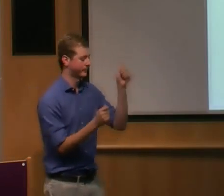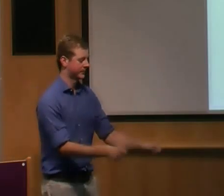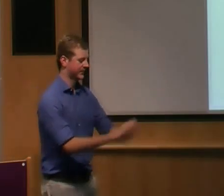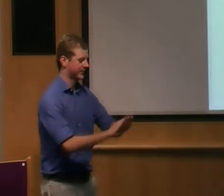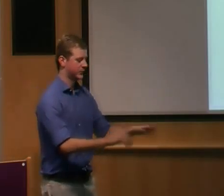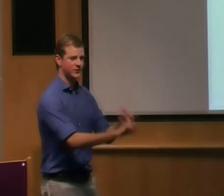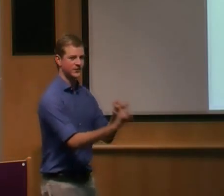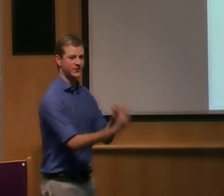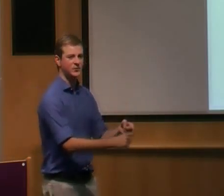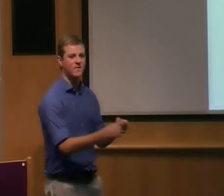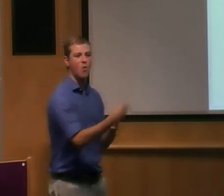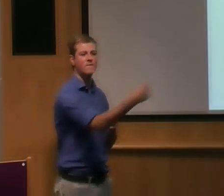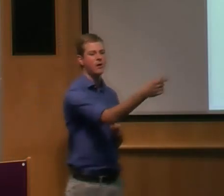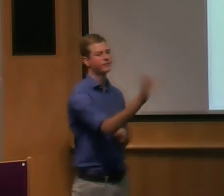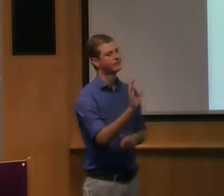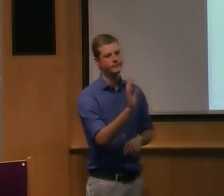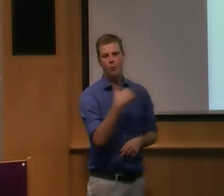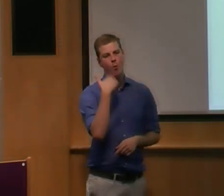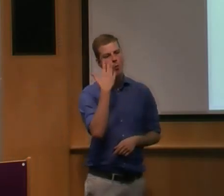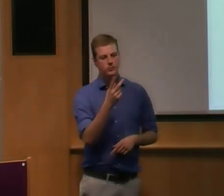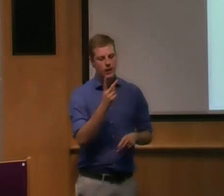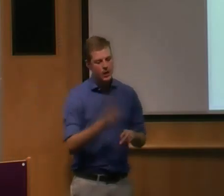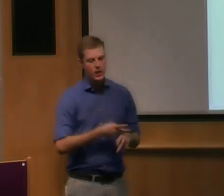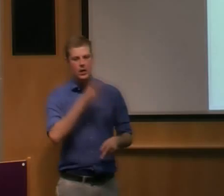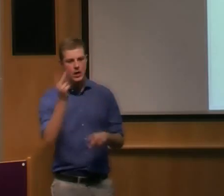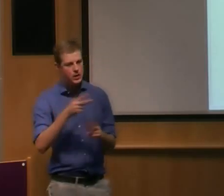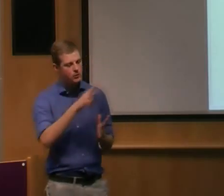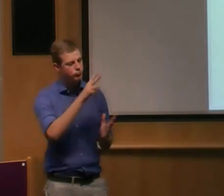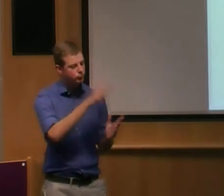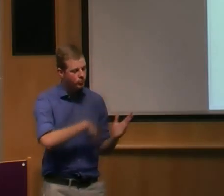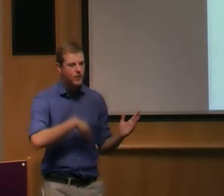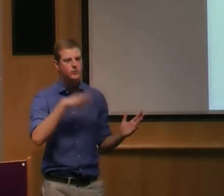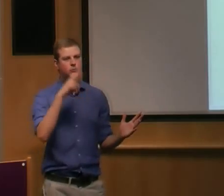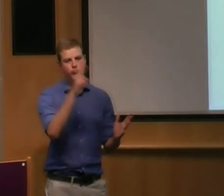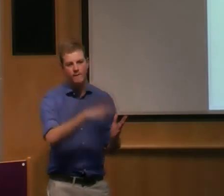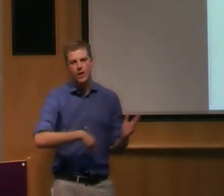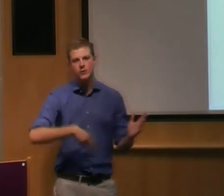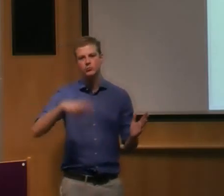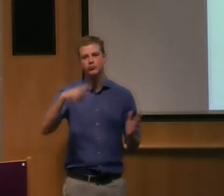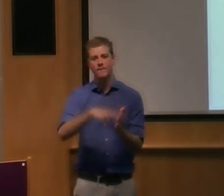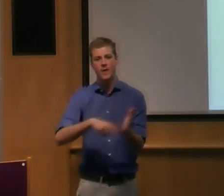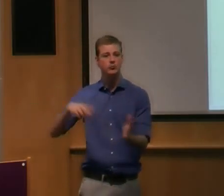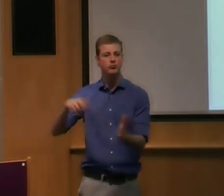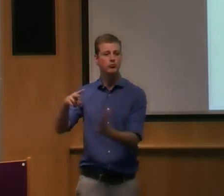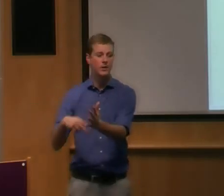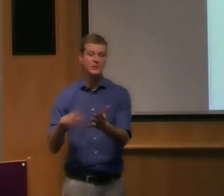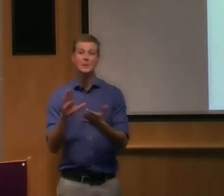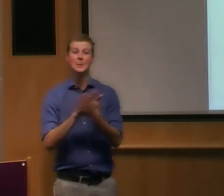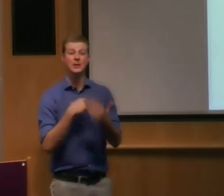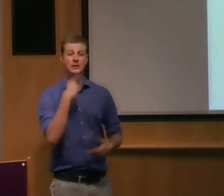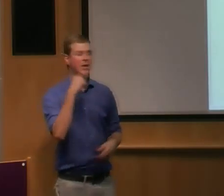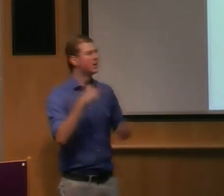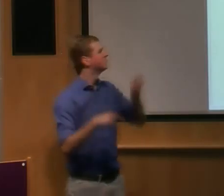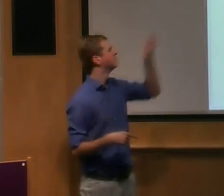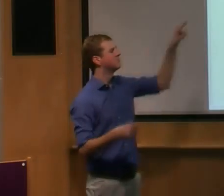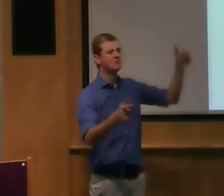that convention, because it's there, is something that we have to go and revise again and again and again. It won't stay